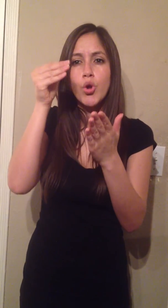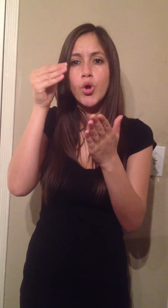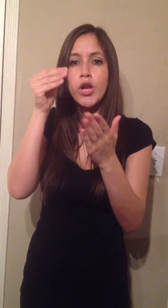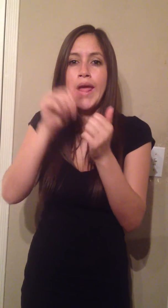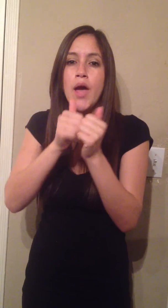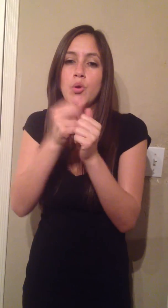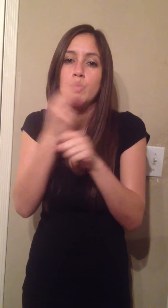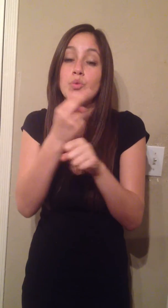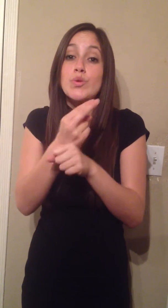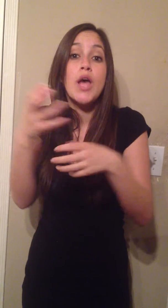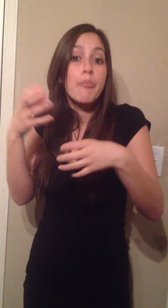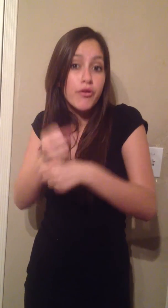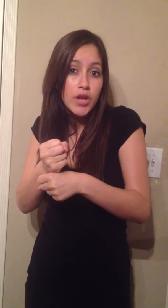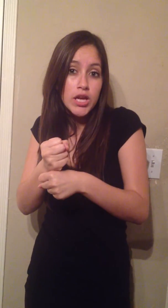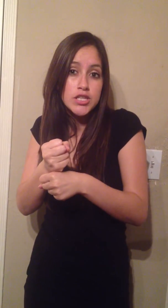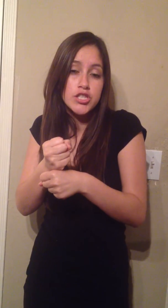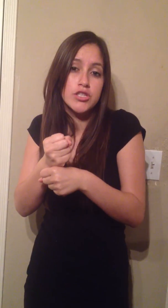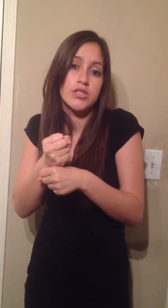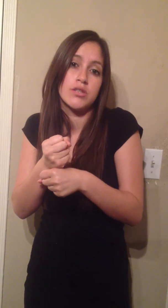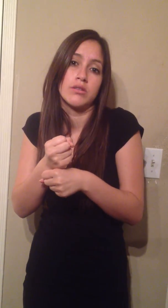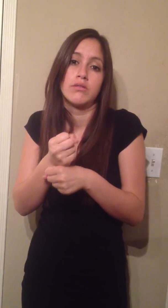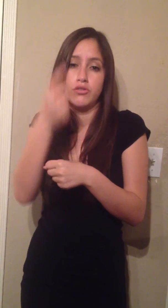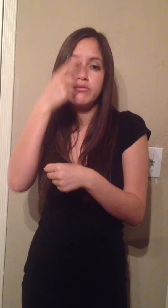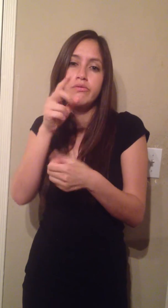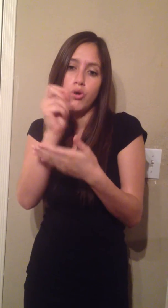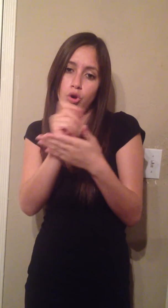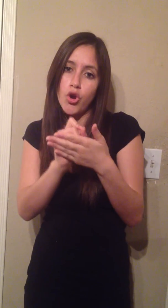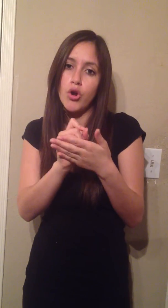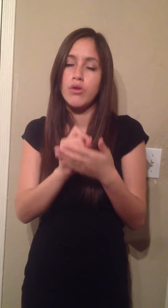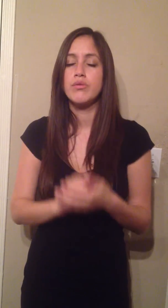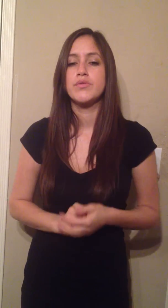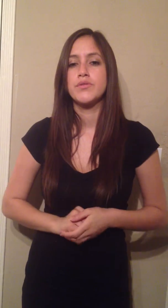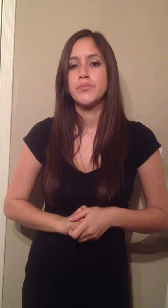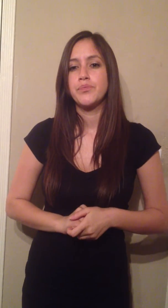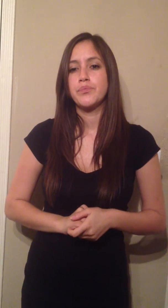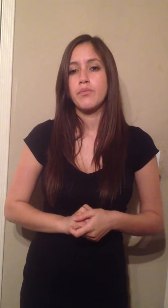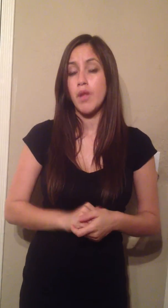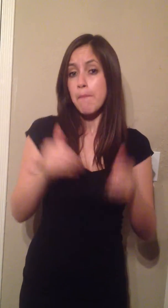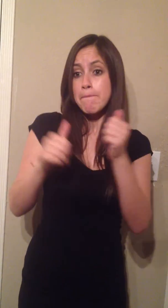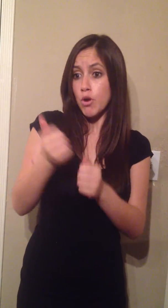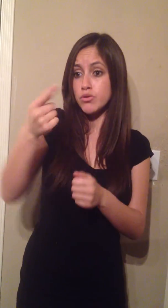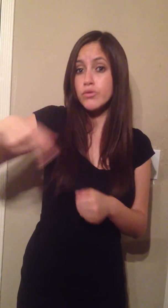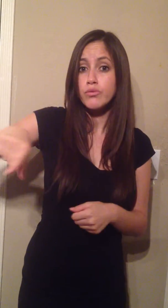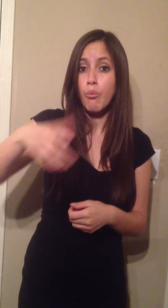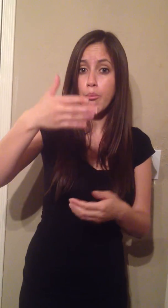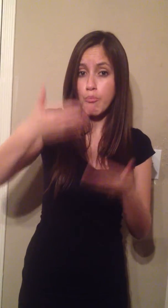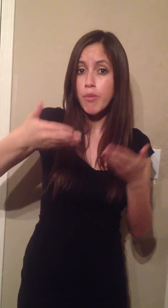notes. Most of you who take notes now probably use a few of those, but I want you to learn how to use